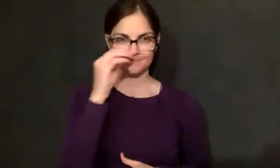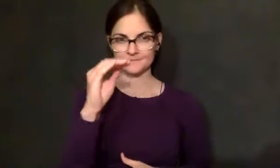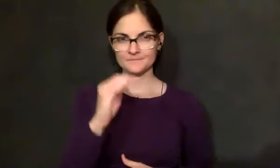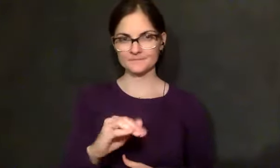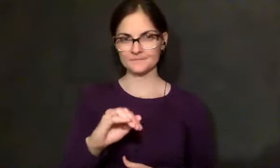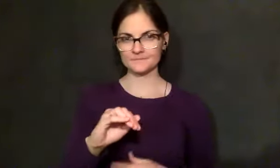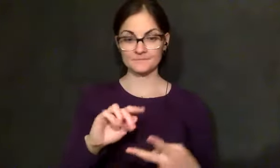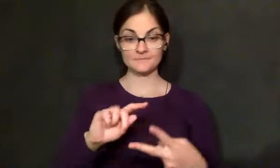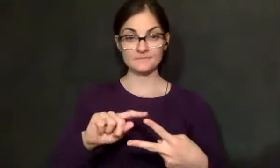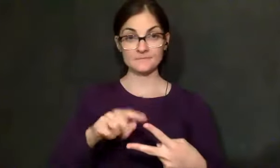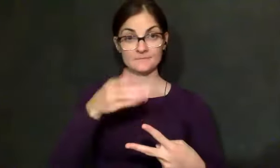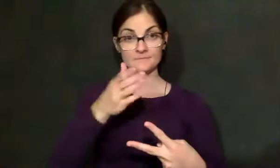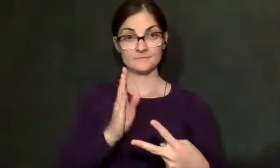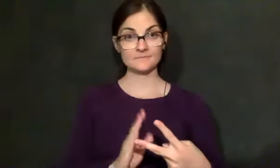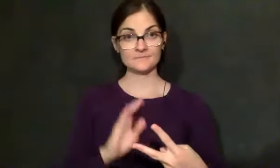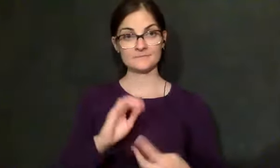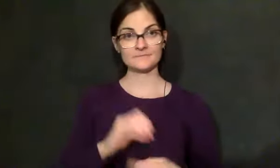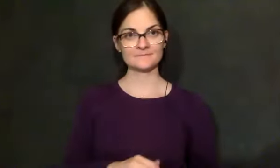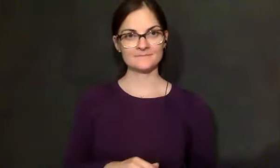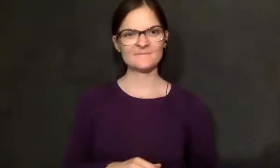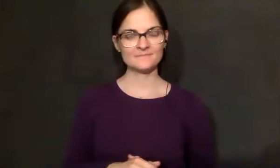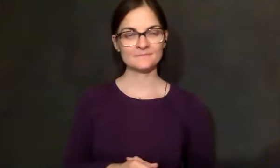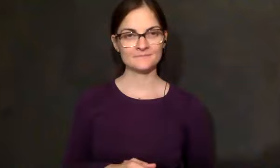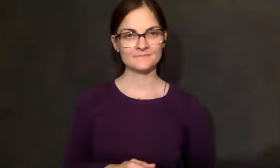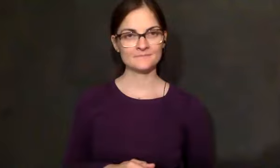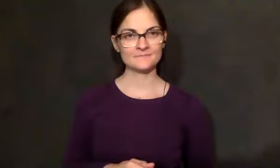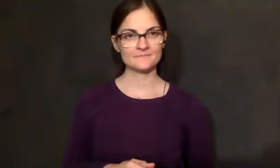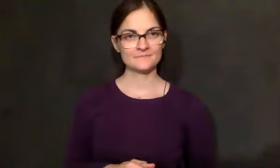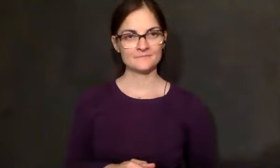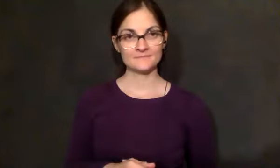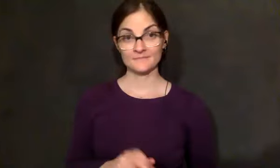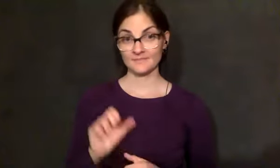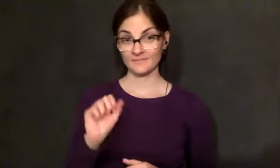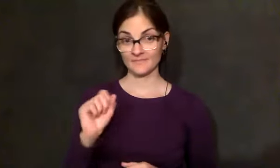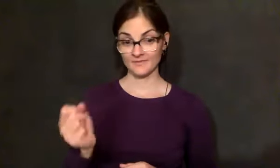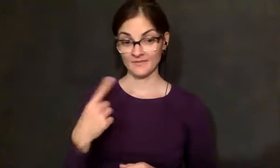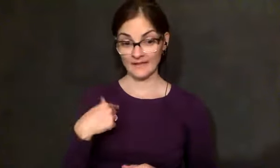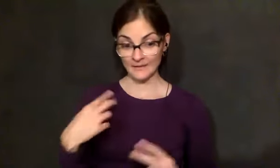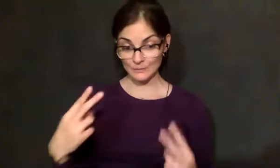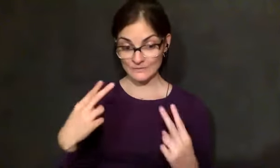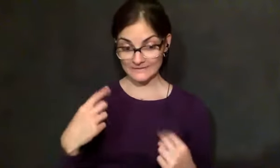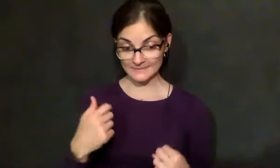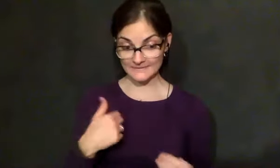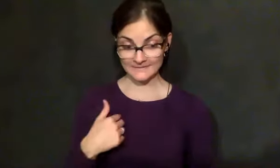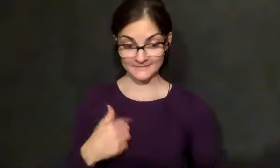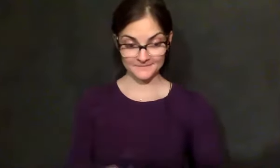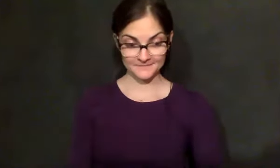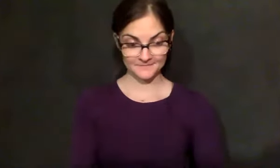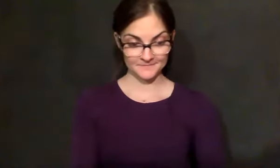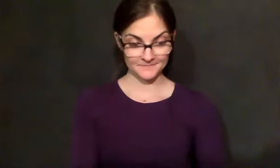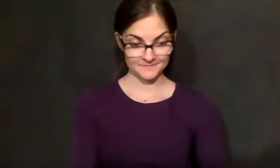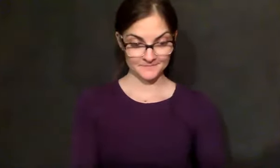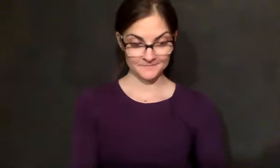Jacyln, did you just, there you go. Yes, can you see me? Yes, I can see you and we can hear